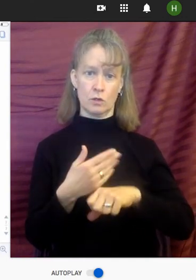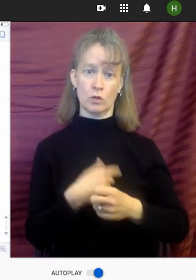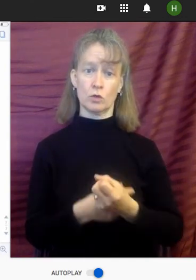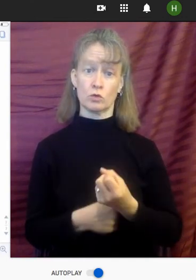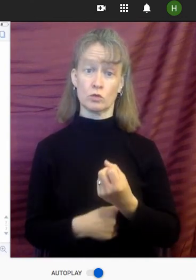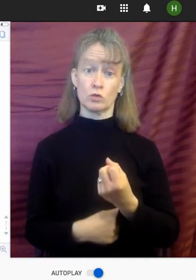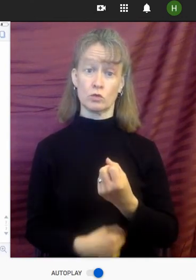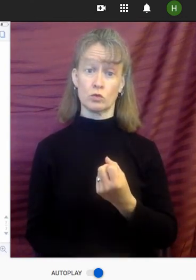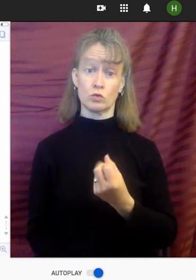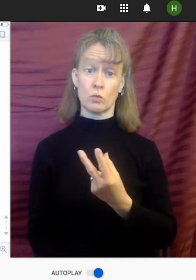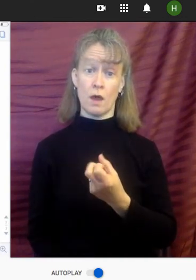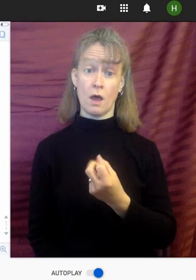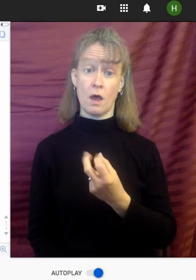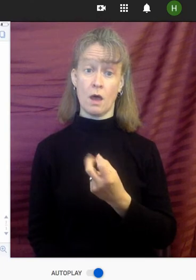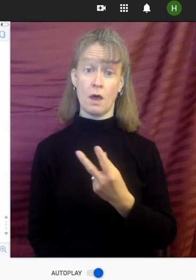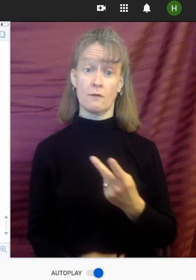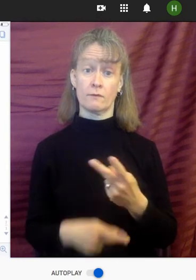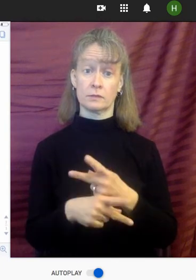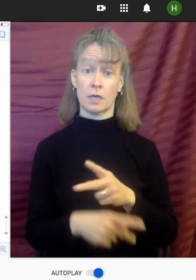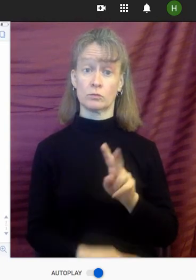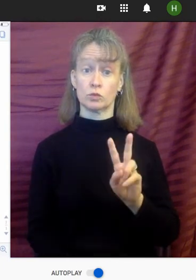12 times 2